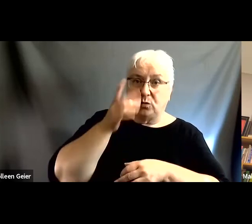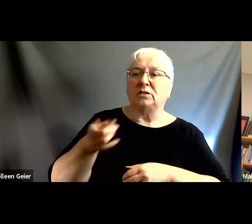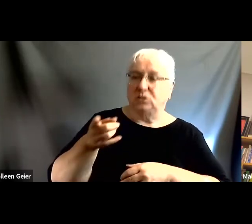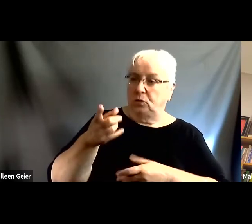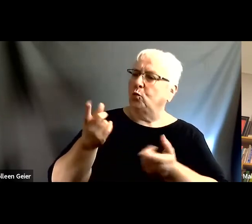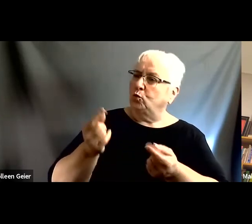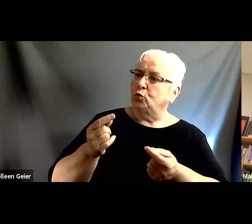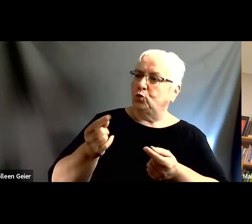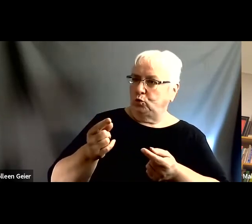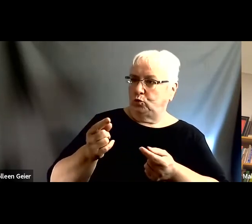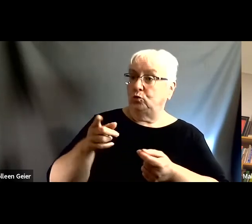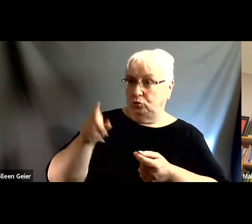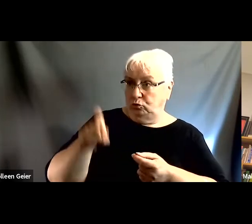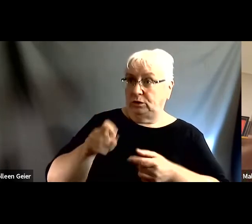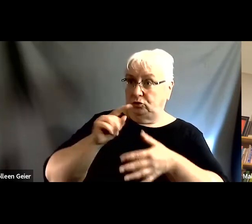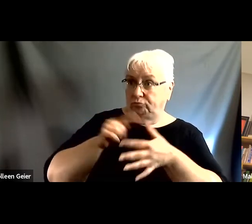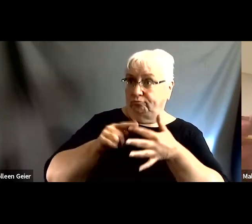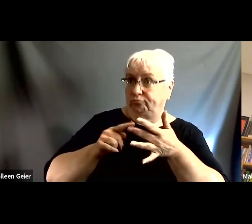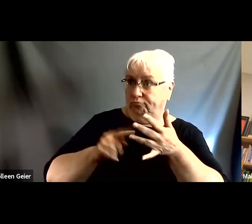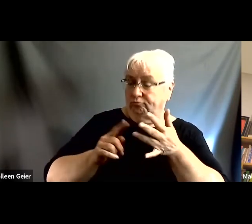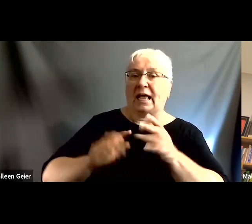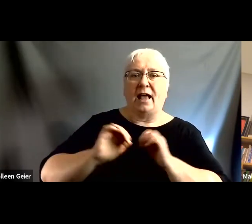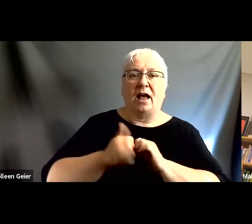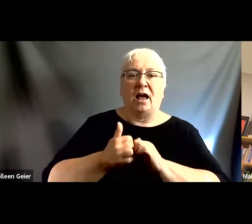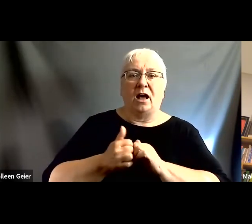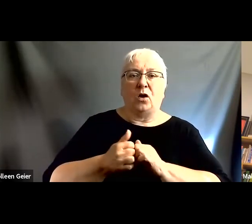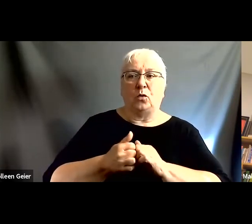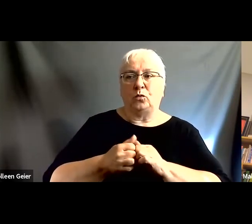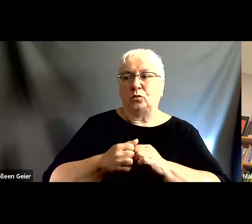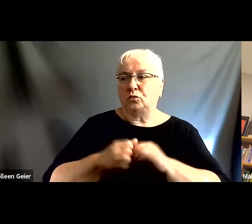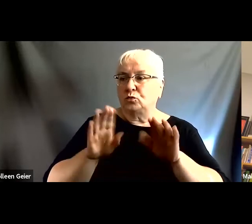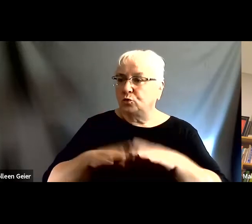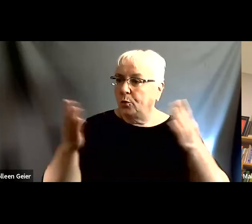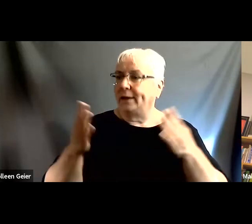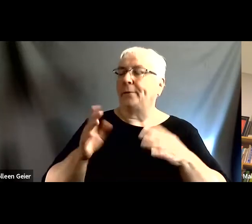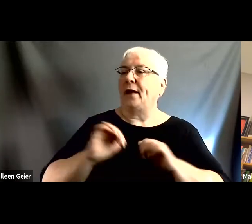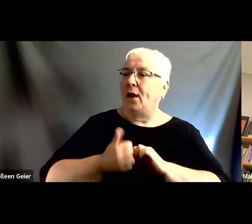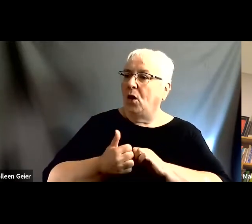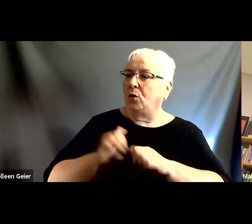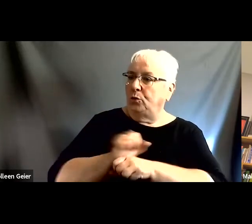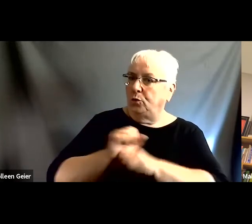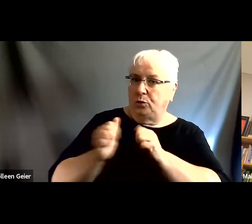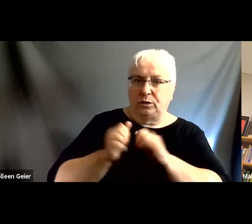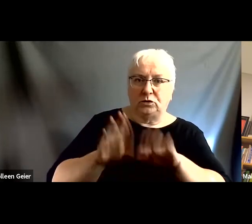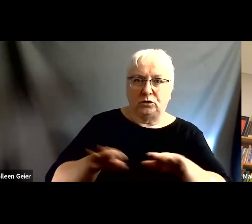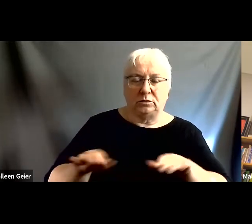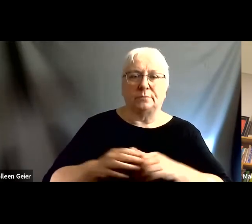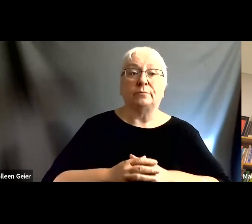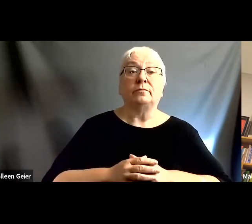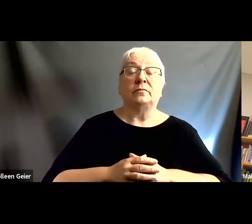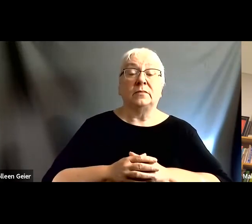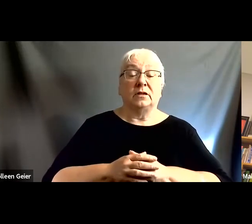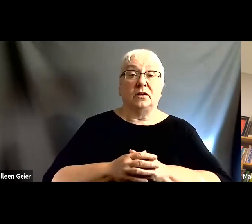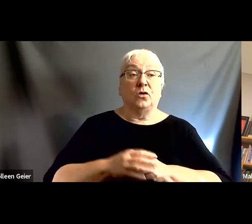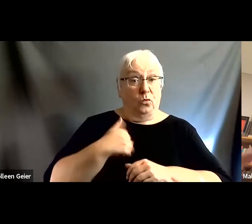do, how they are supposed to receive this, how they are supposed to talk to the children. And we have counselors who also are